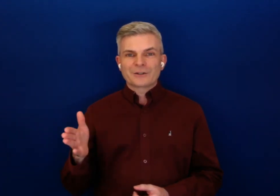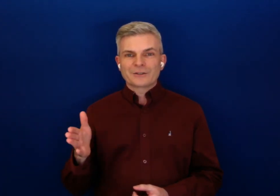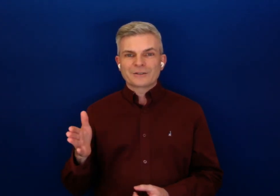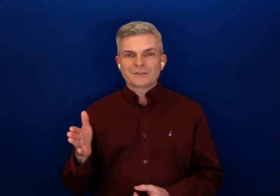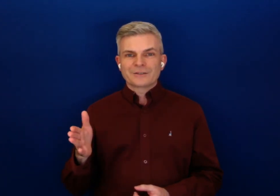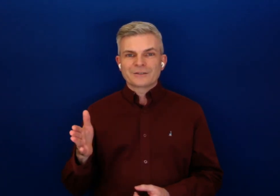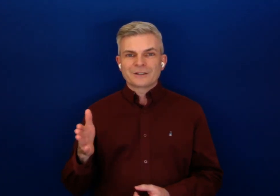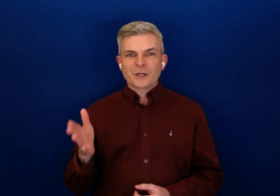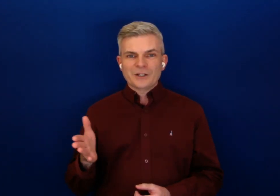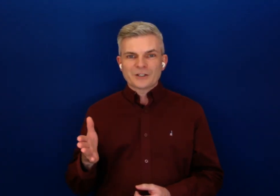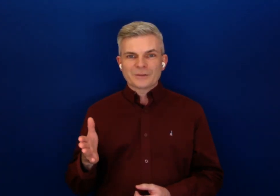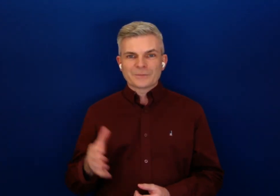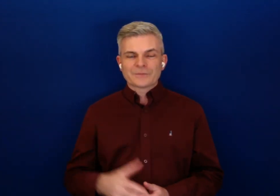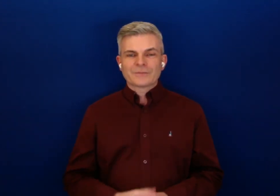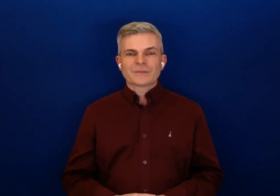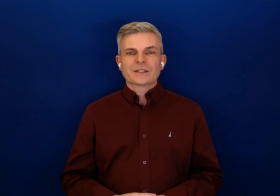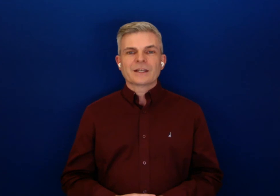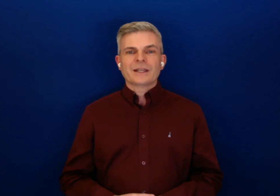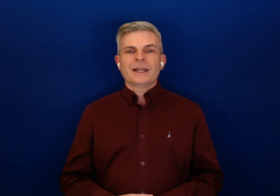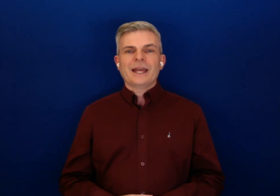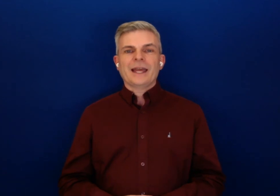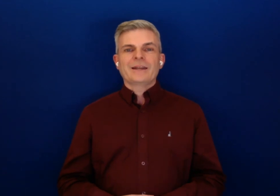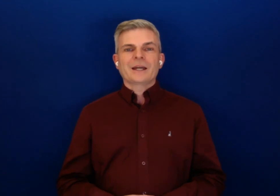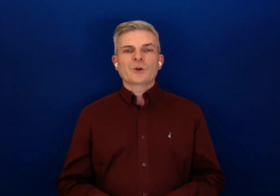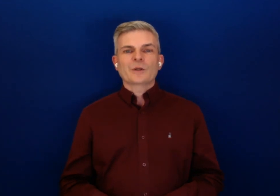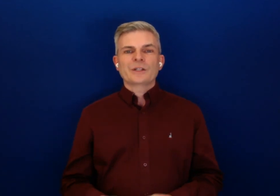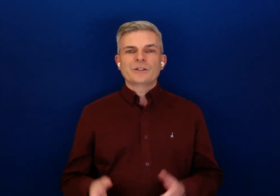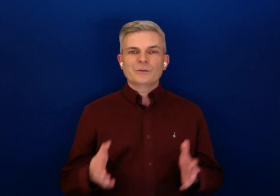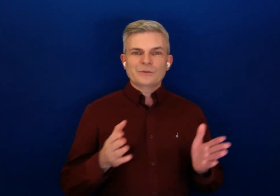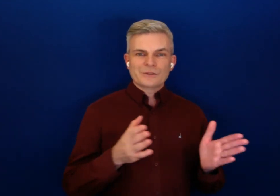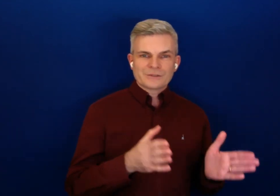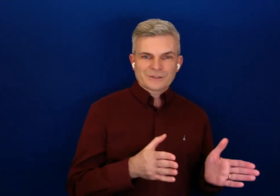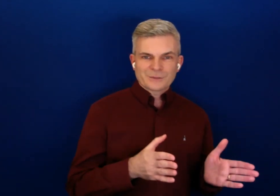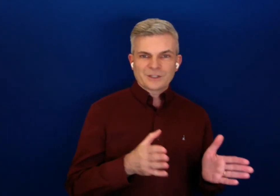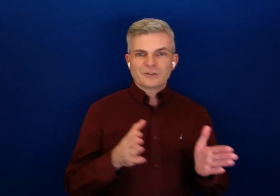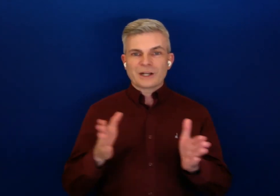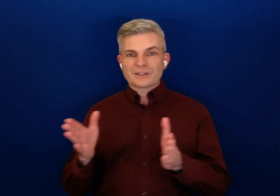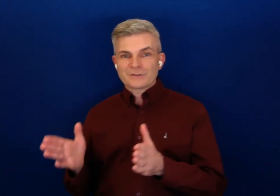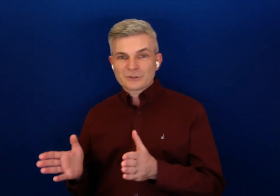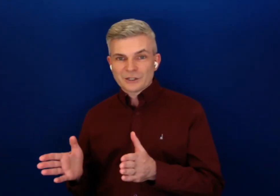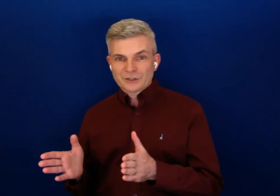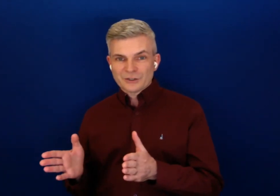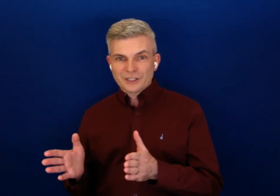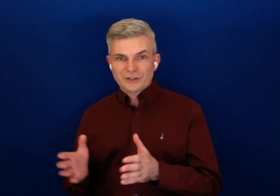mathematical equation. And I'm going to use some contrastive structure here.